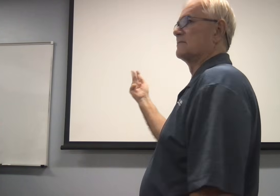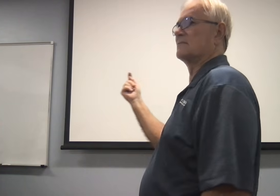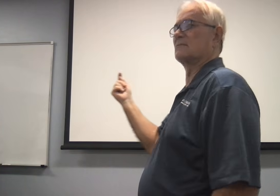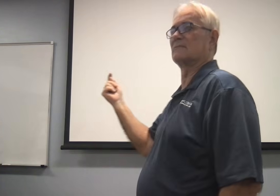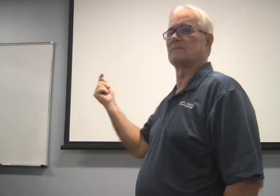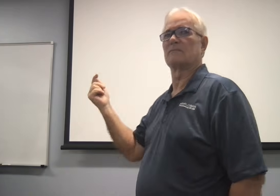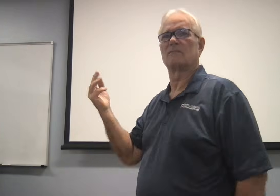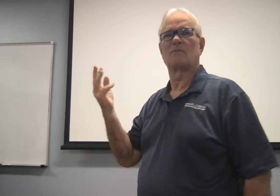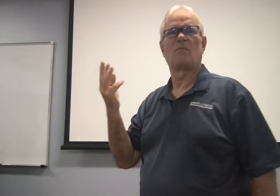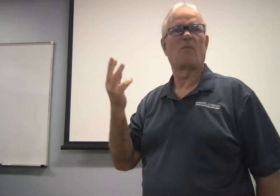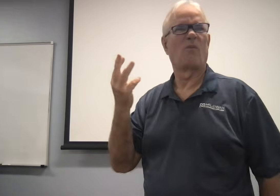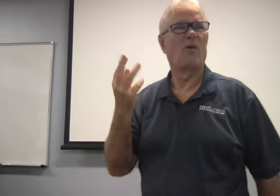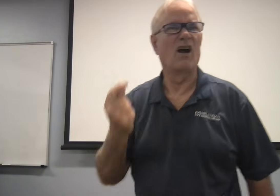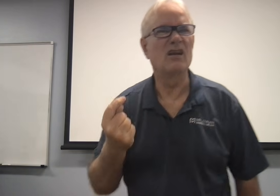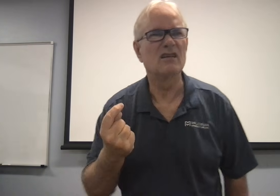What?